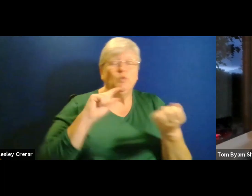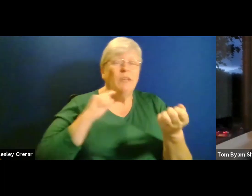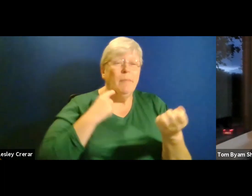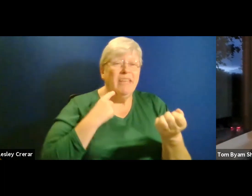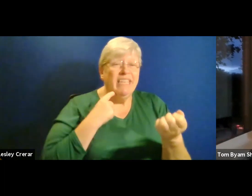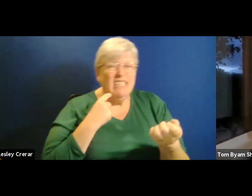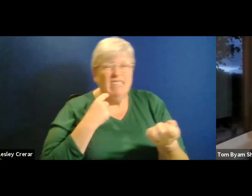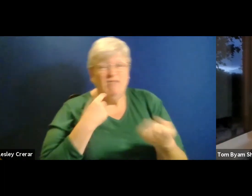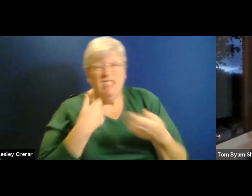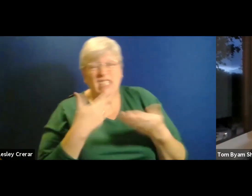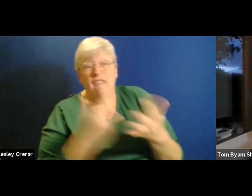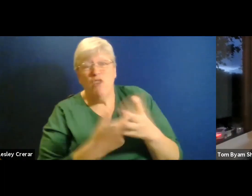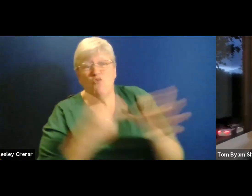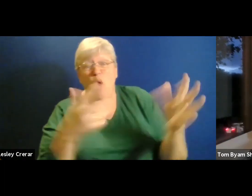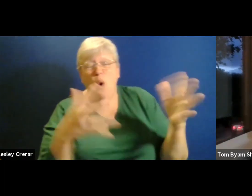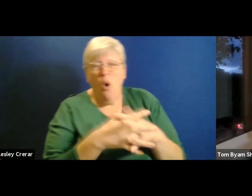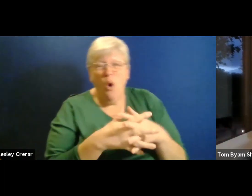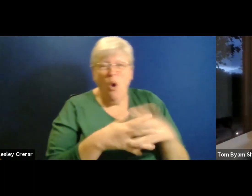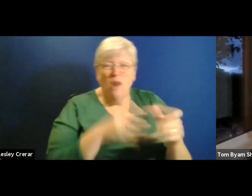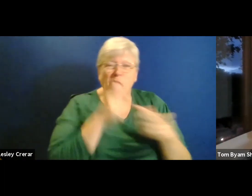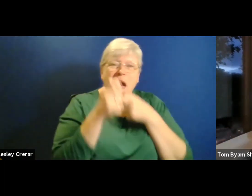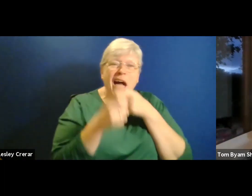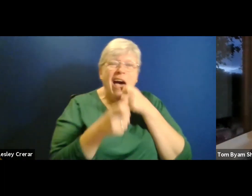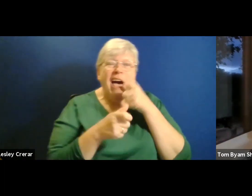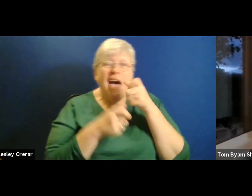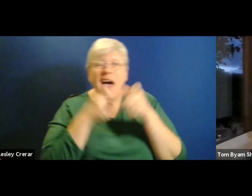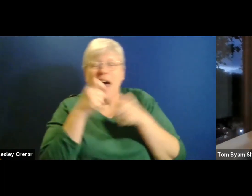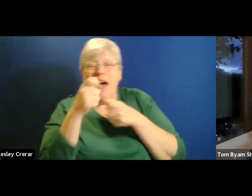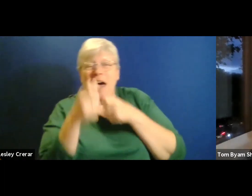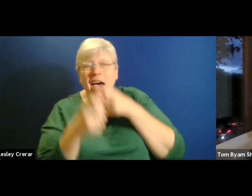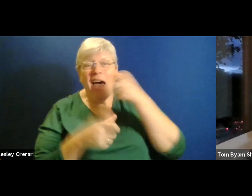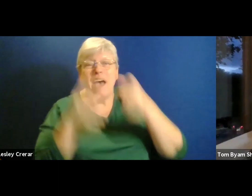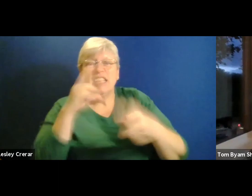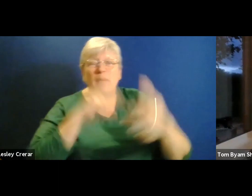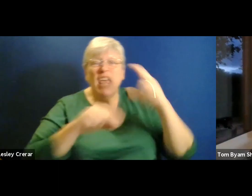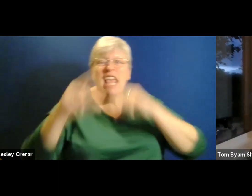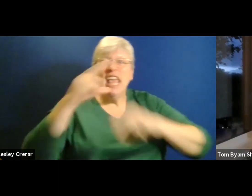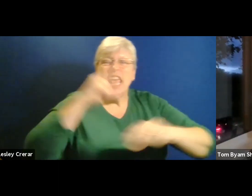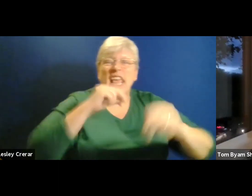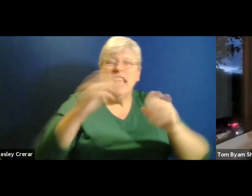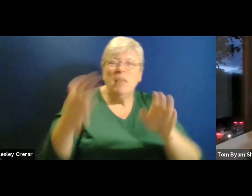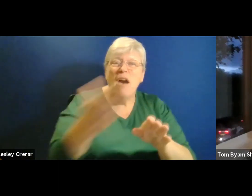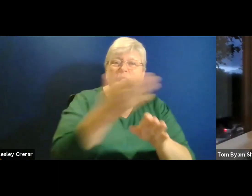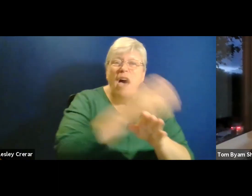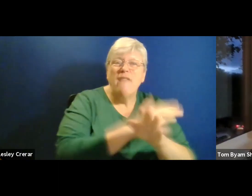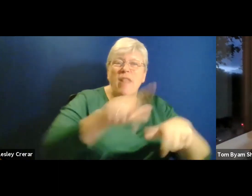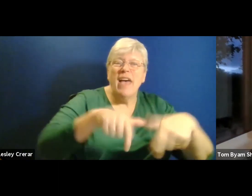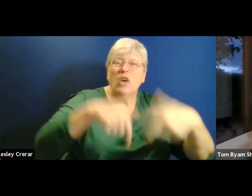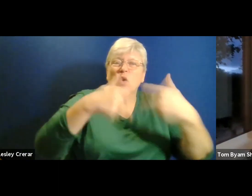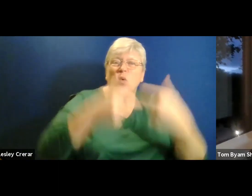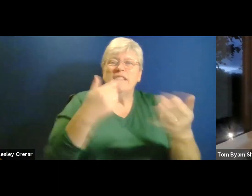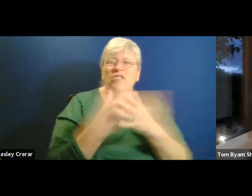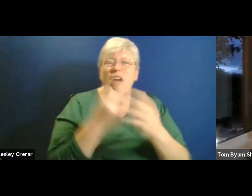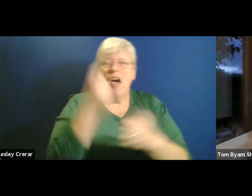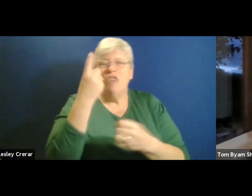and raw, the words burst on your tongue. You start to speak in the pre-mammalian languages, understanding every